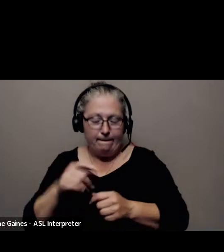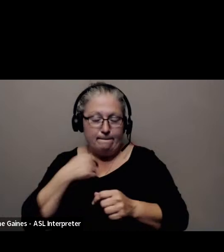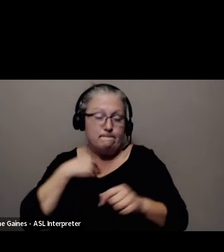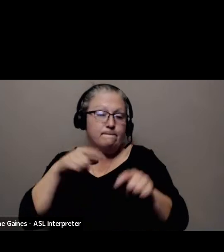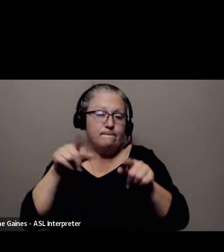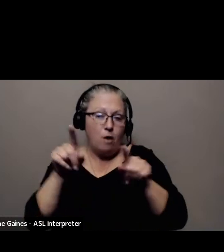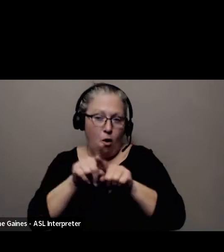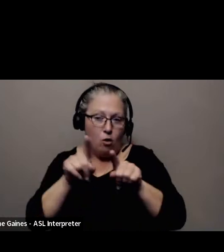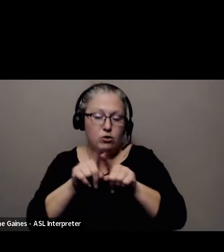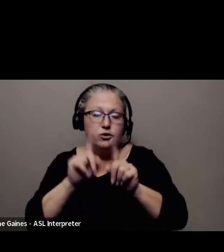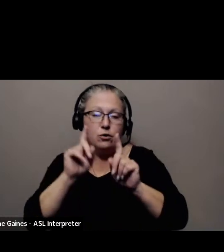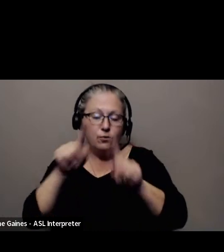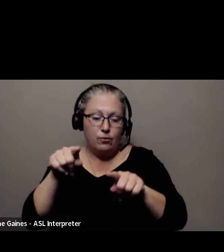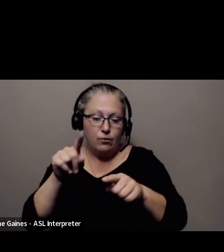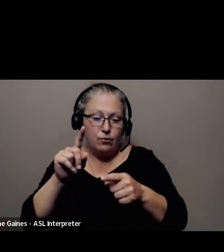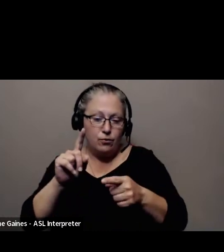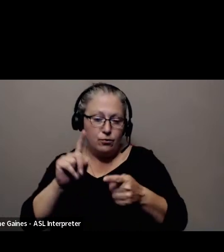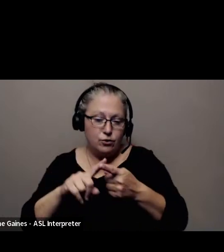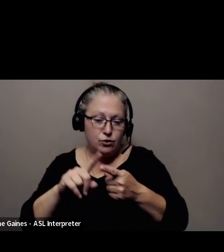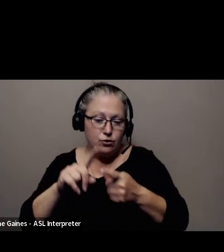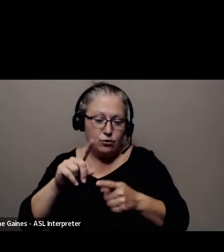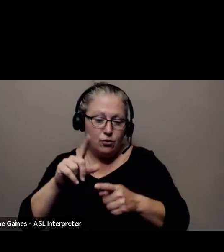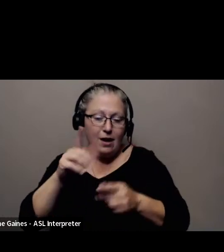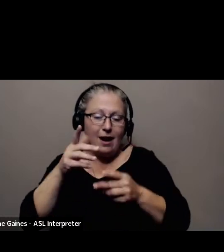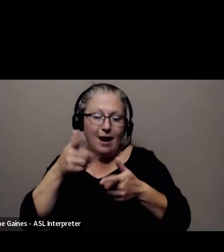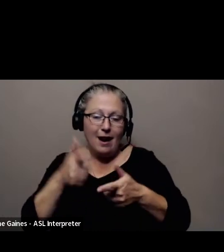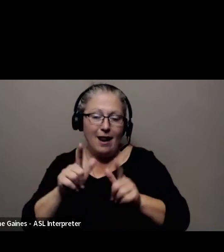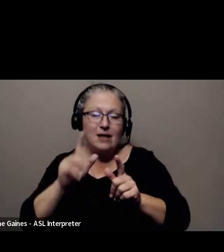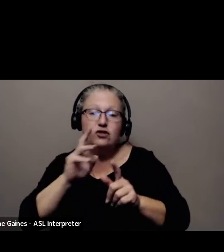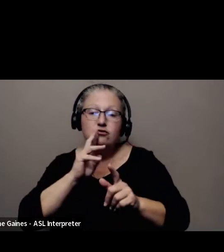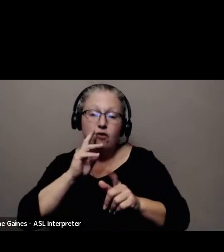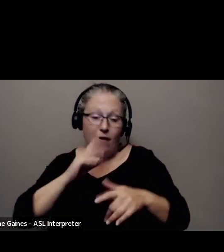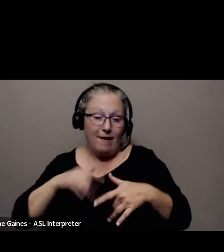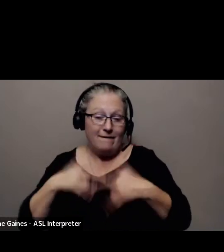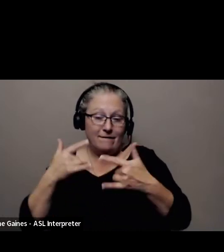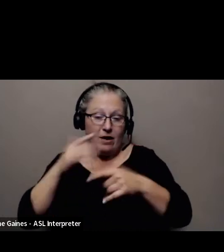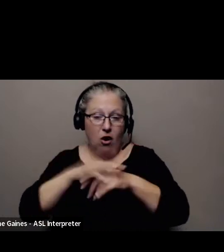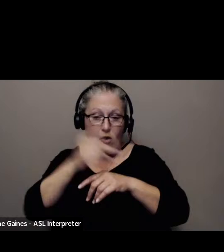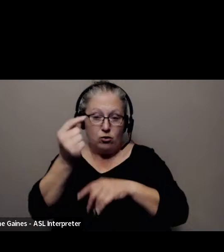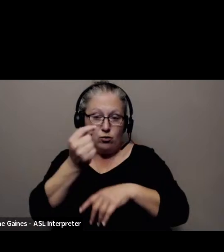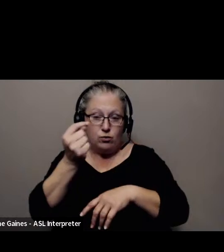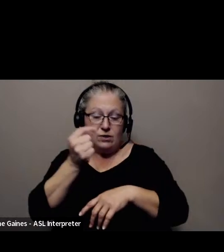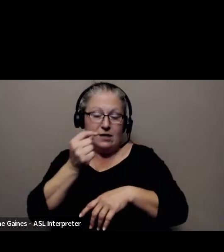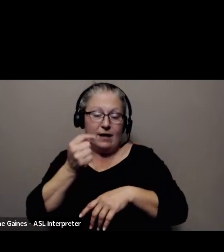also attended the Let's Talk event on Tuesday.